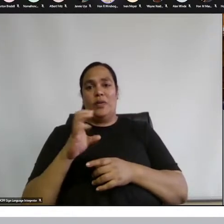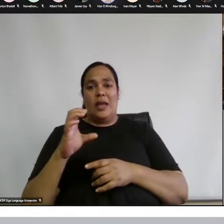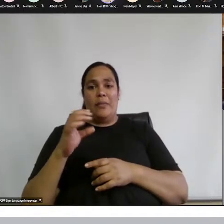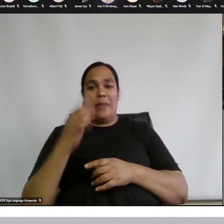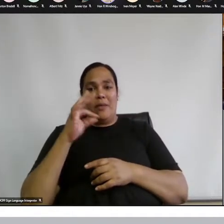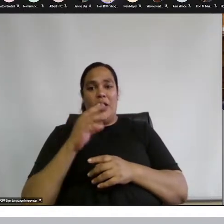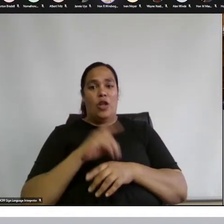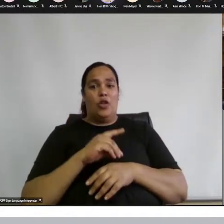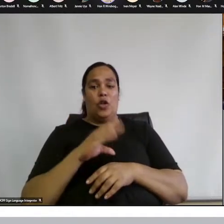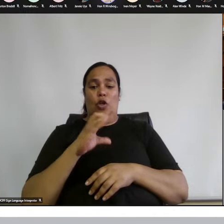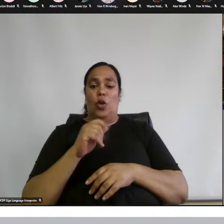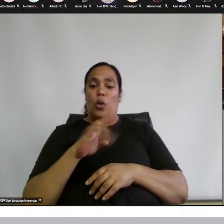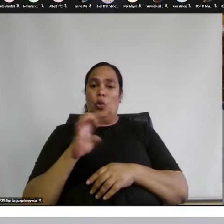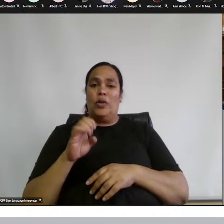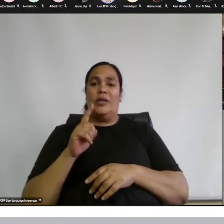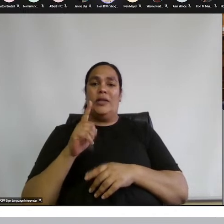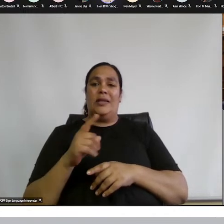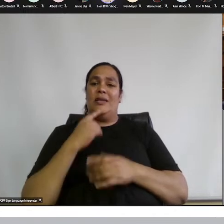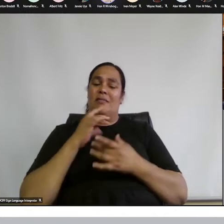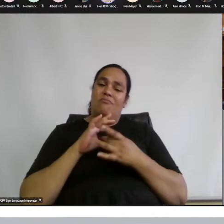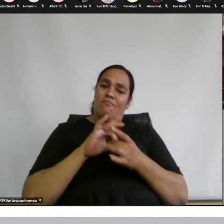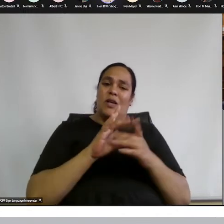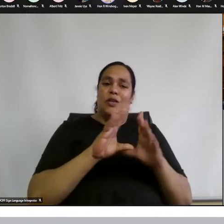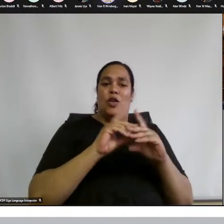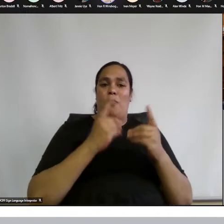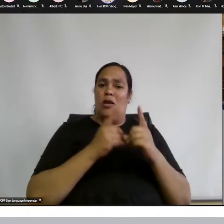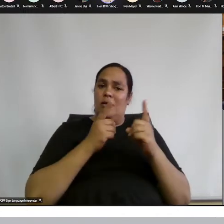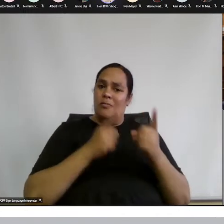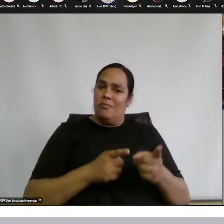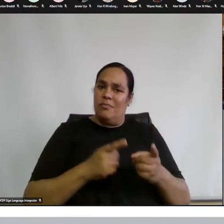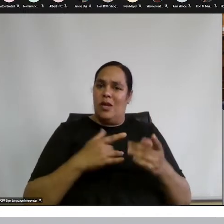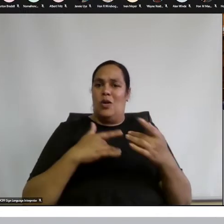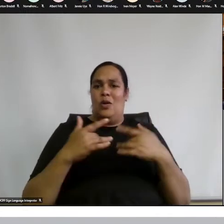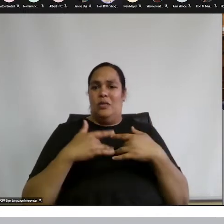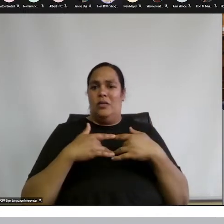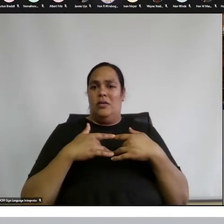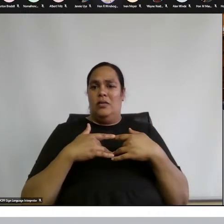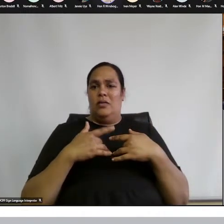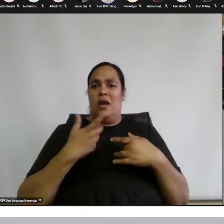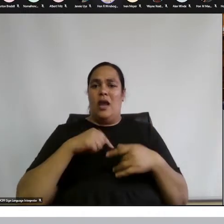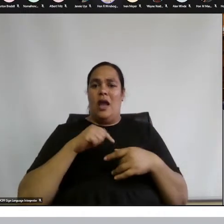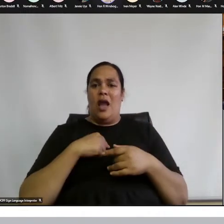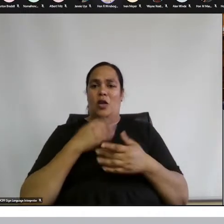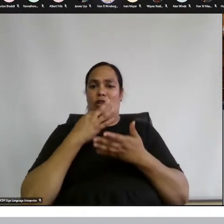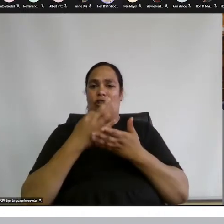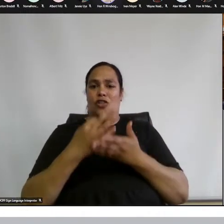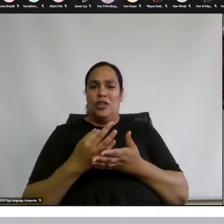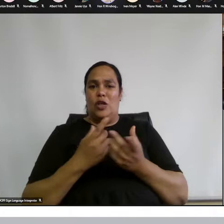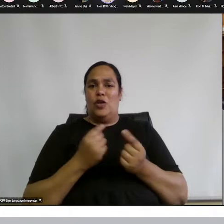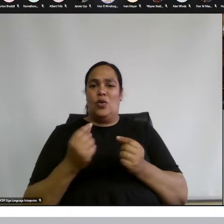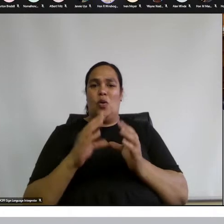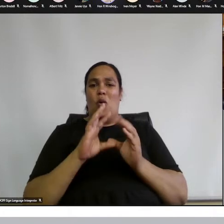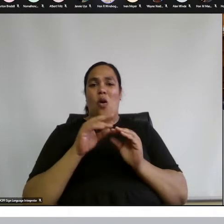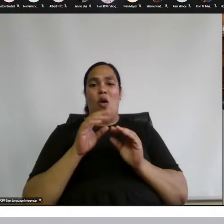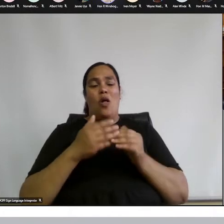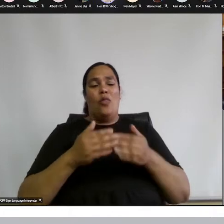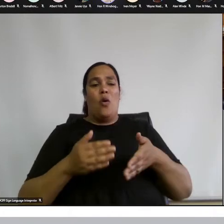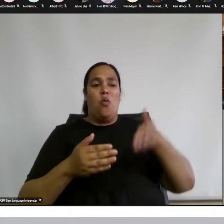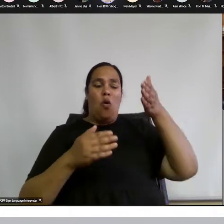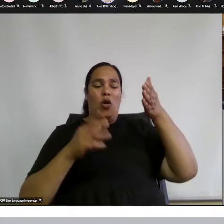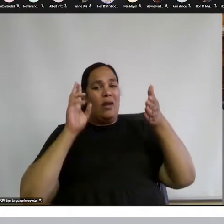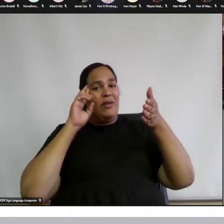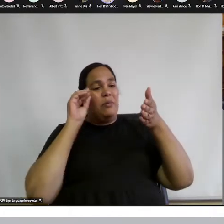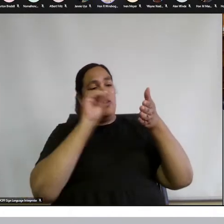Government, Dr. Kluti, committed his department to consider our suggestion to build a wall of remembrance in honoring of